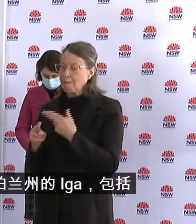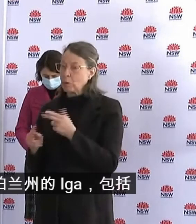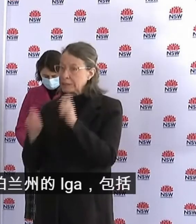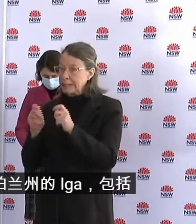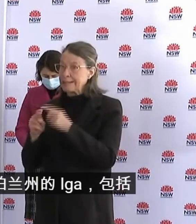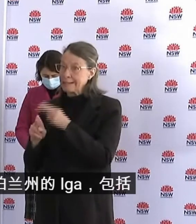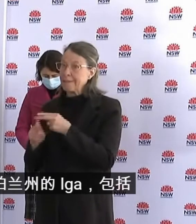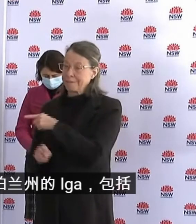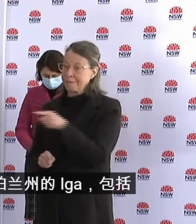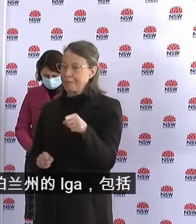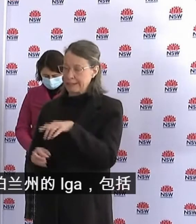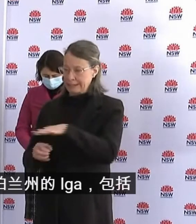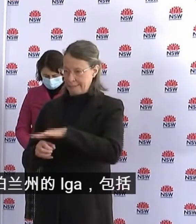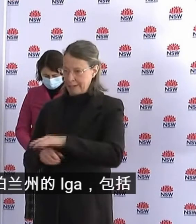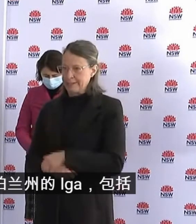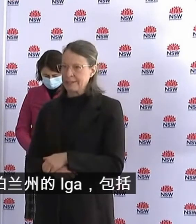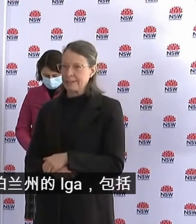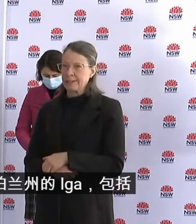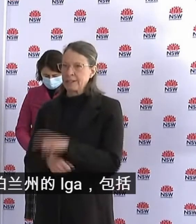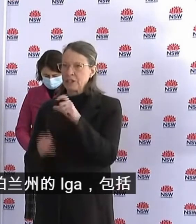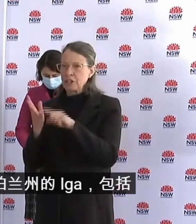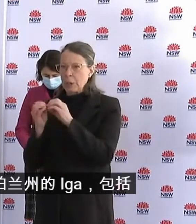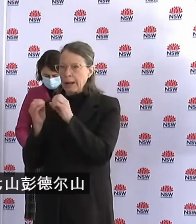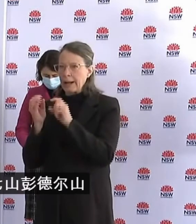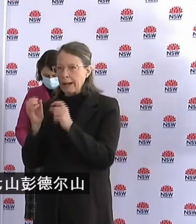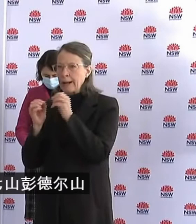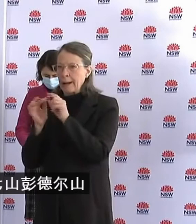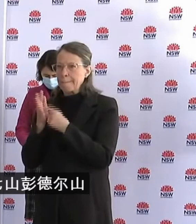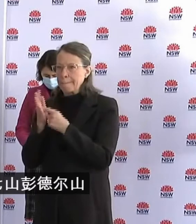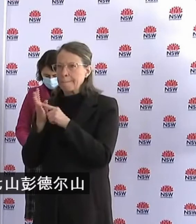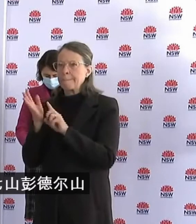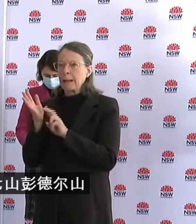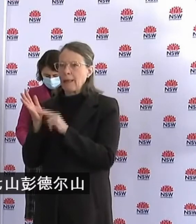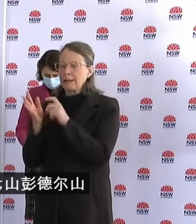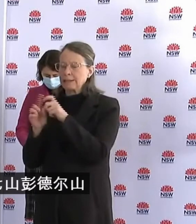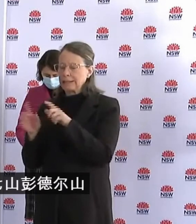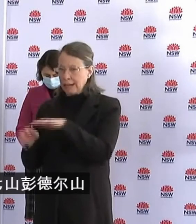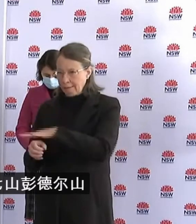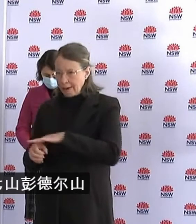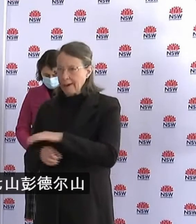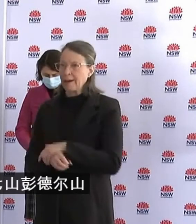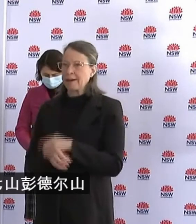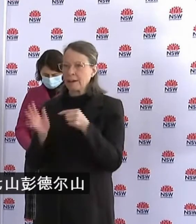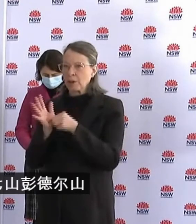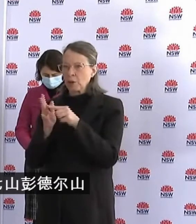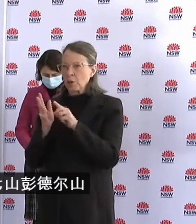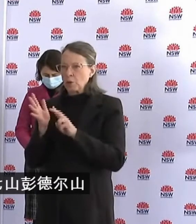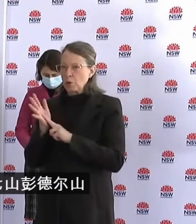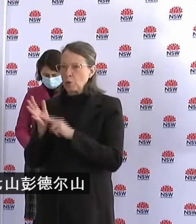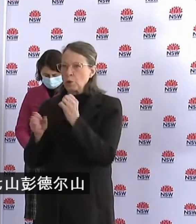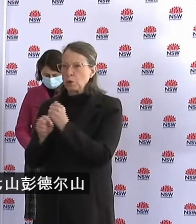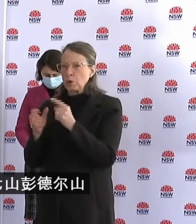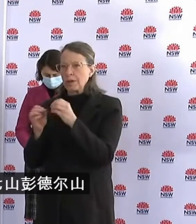the mildest of symptoms. This is Cumberland, LGA, including Merrylands and Guildford, Toongabbie, Seven